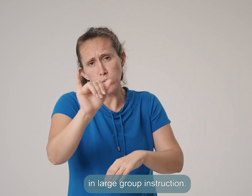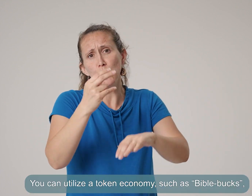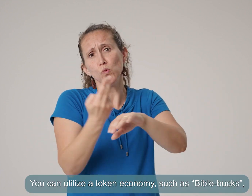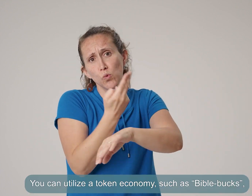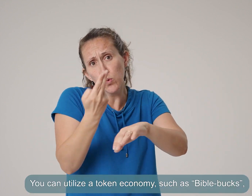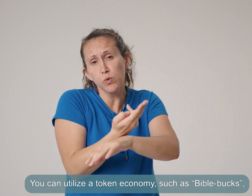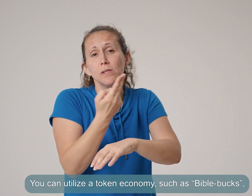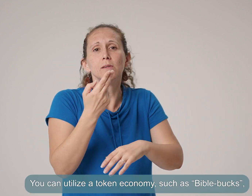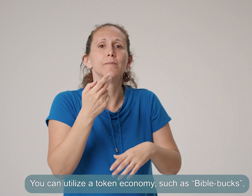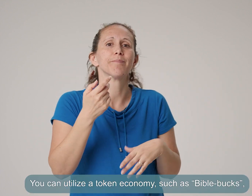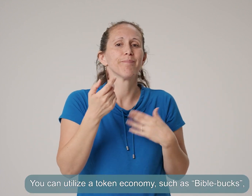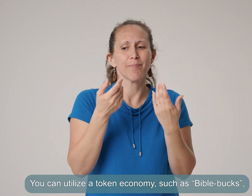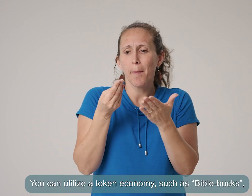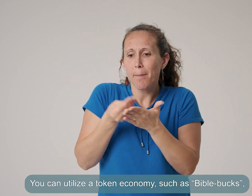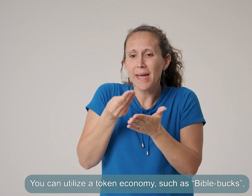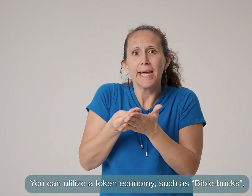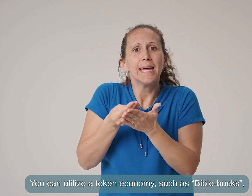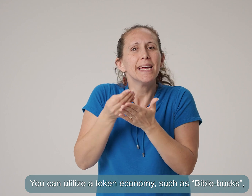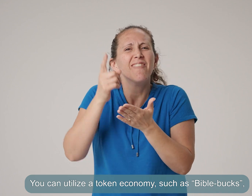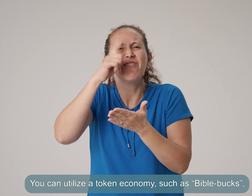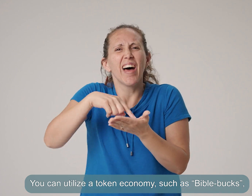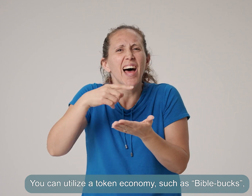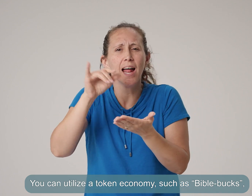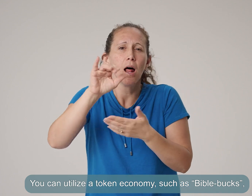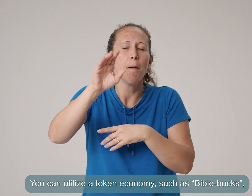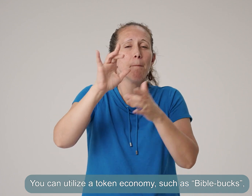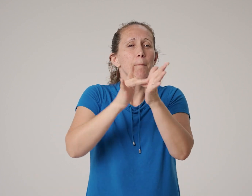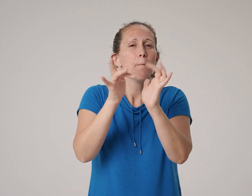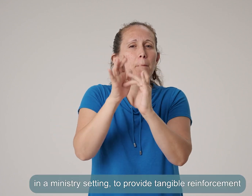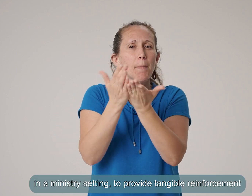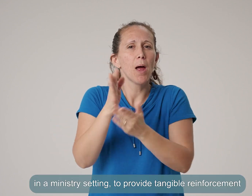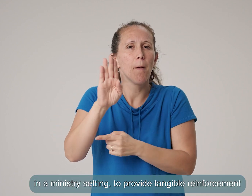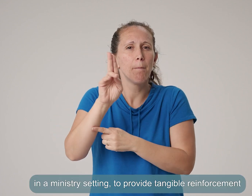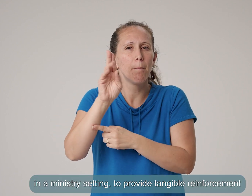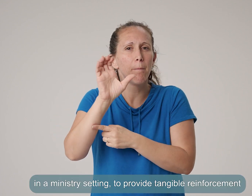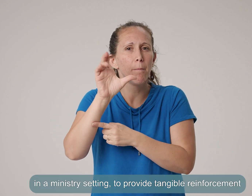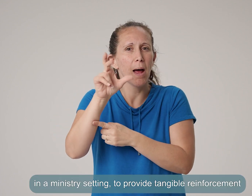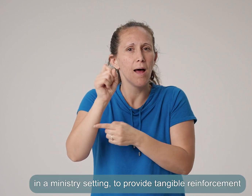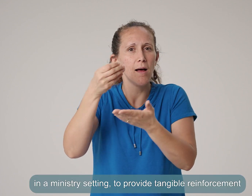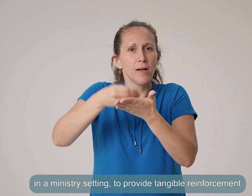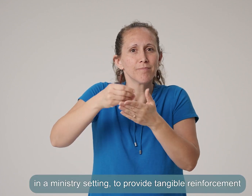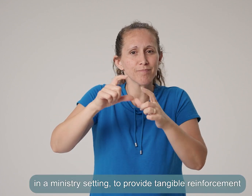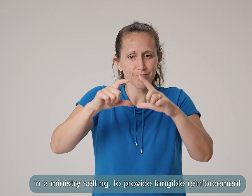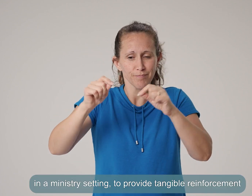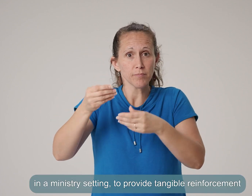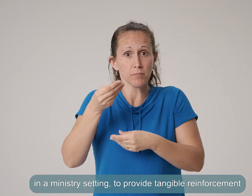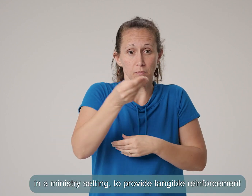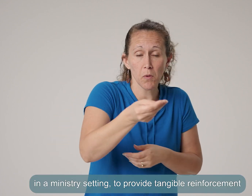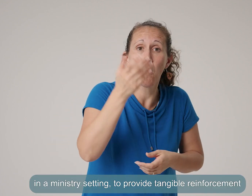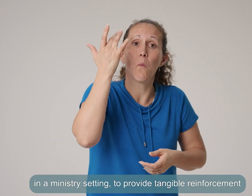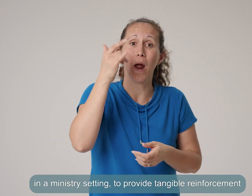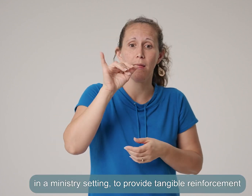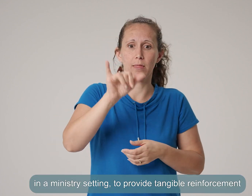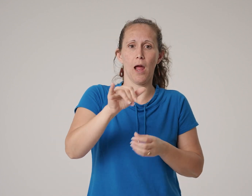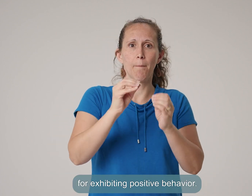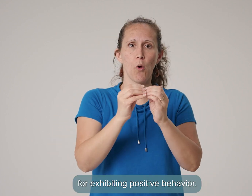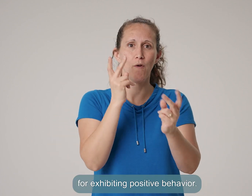you can utilize a token economy, such as Bible bucks, in a ministry setting to provide tangible reinforcement for